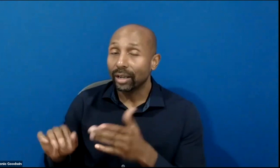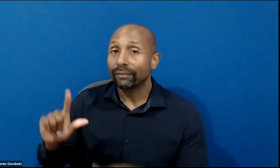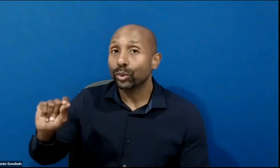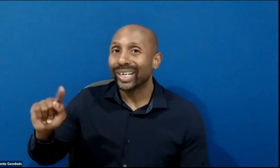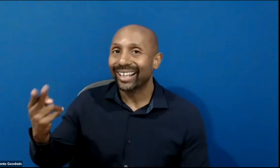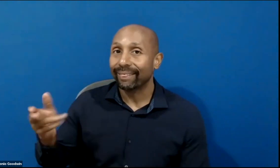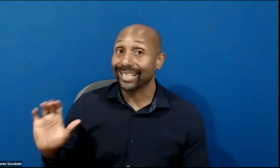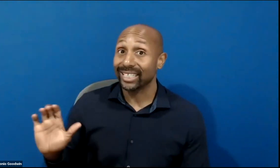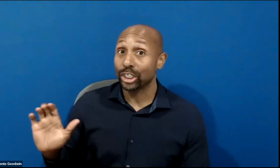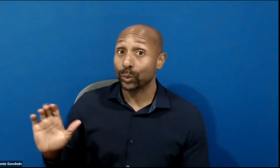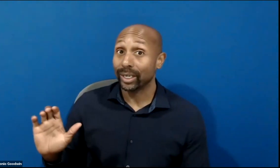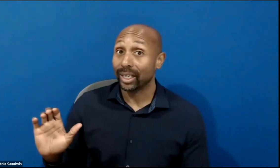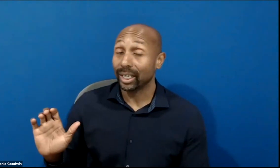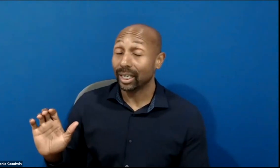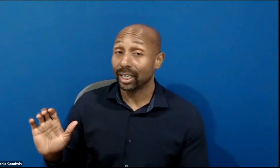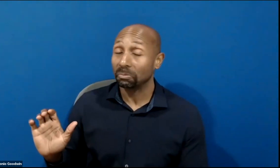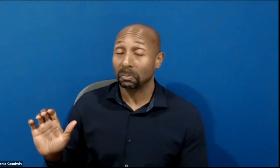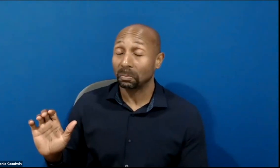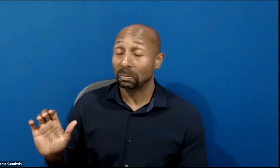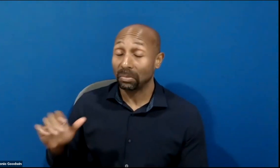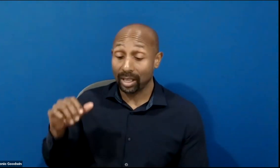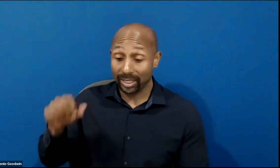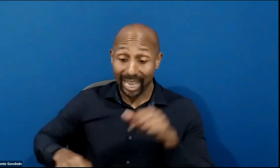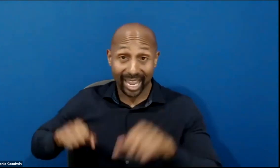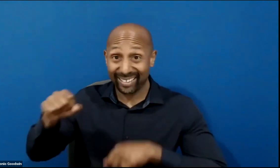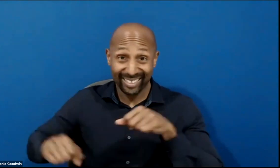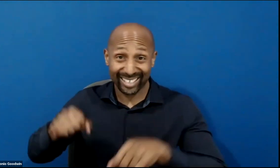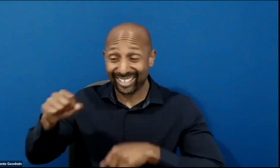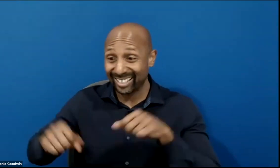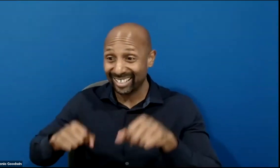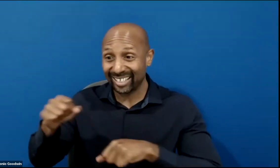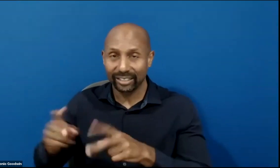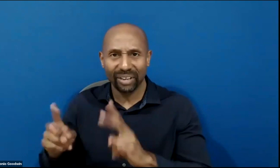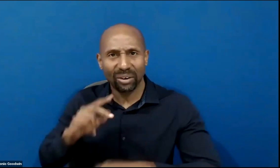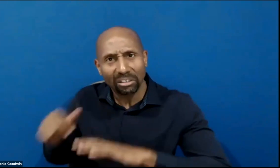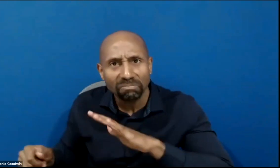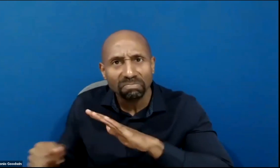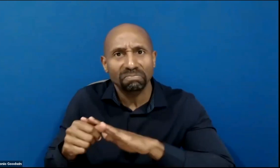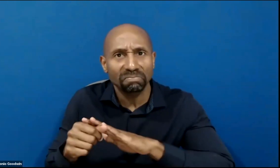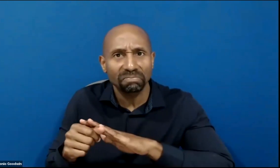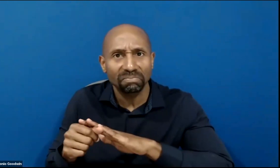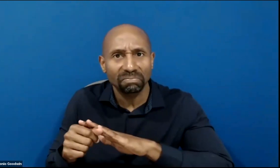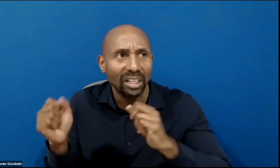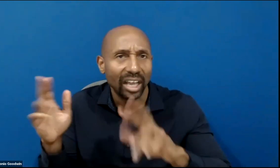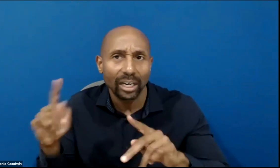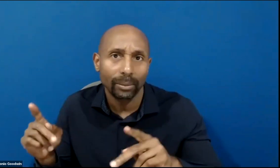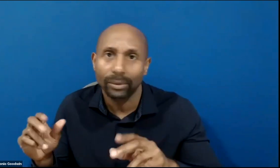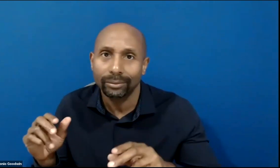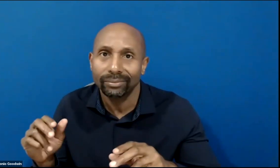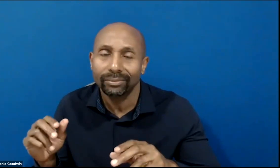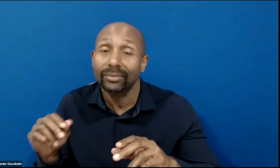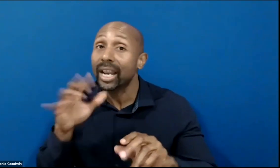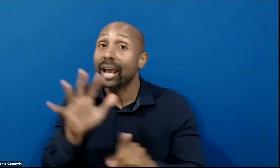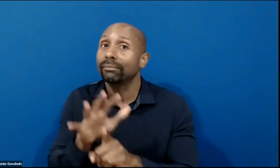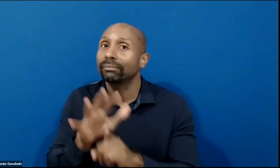century, cycling was a somehow clandestine, underground event.